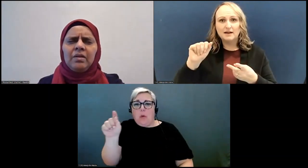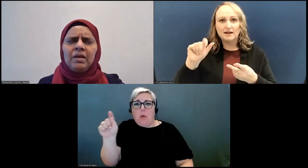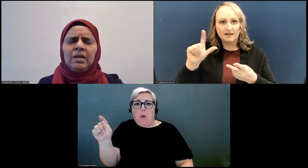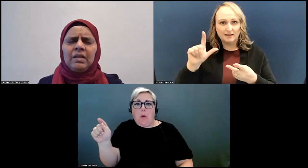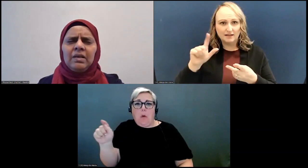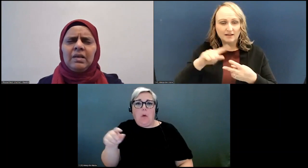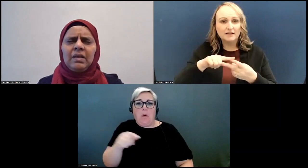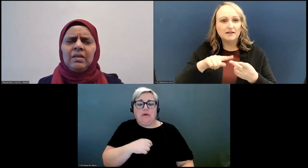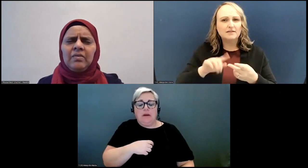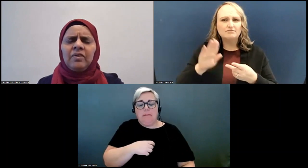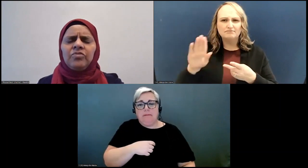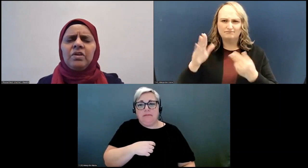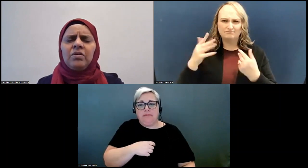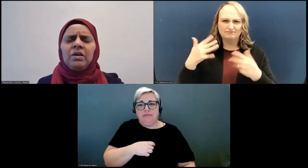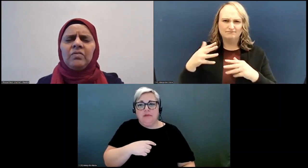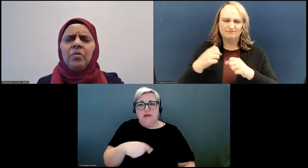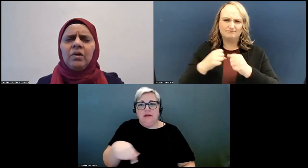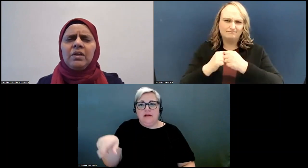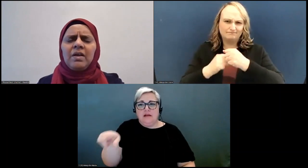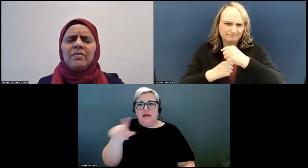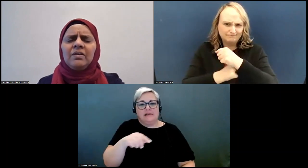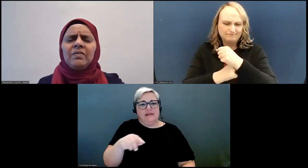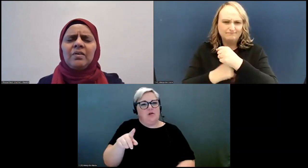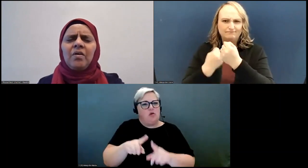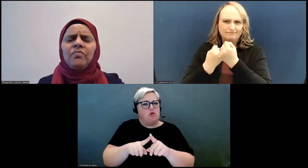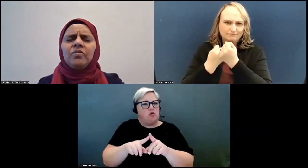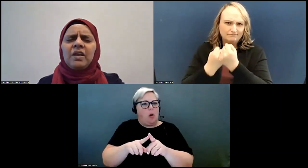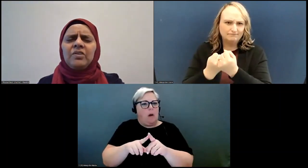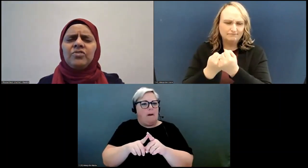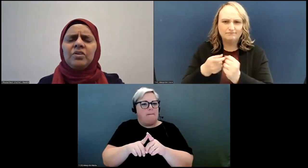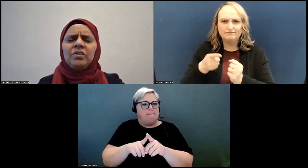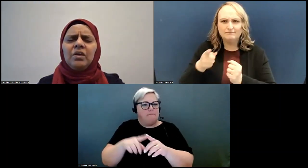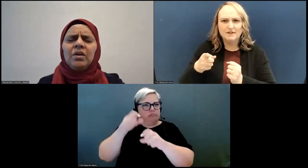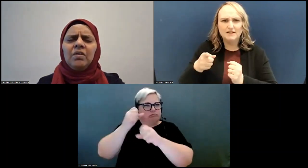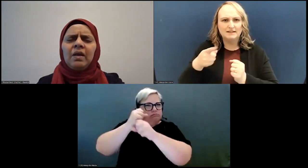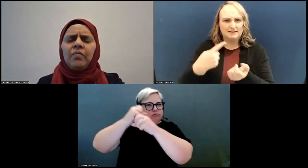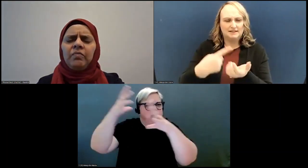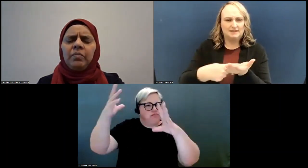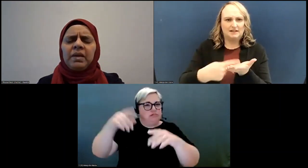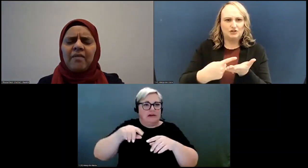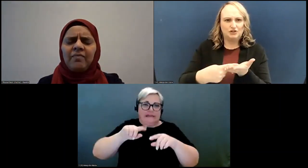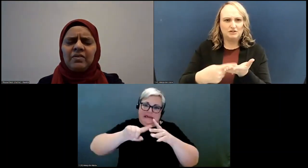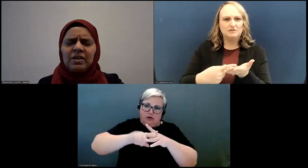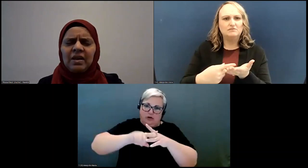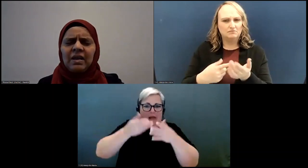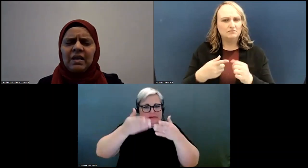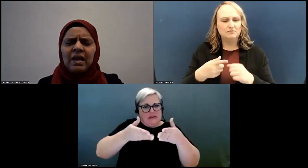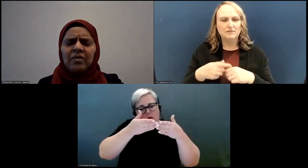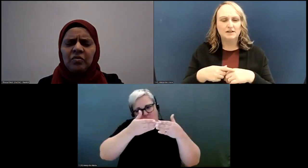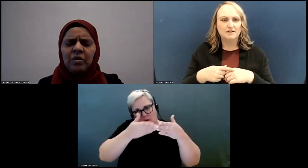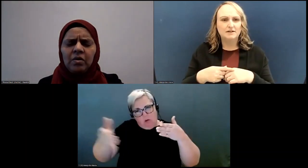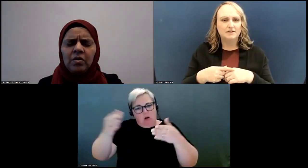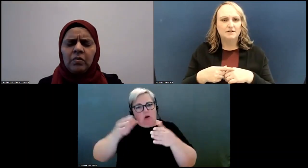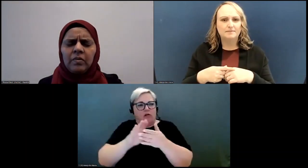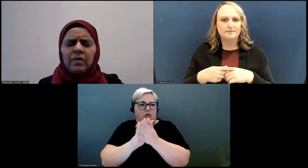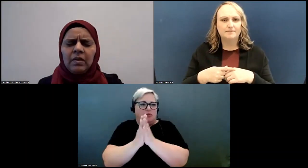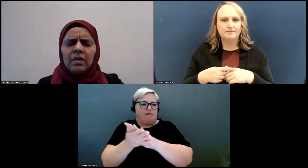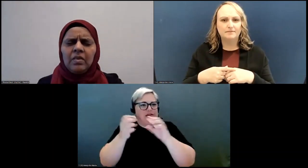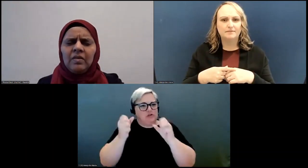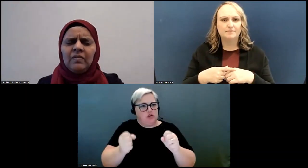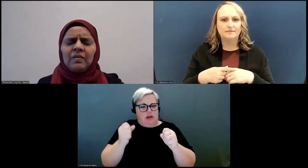and the visionaries organizing this conversation that we will be having today and